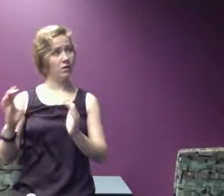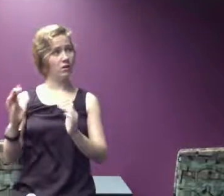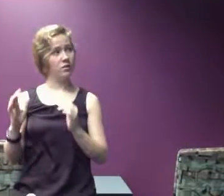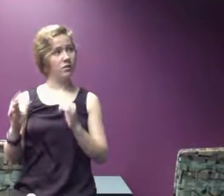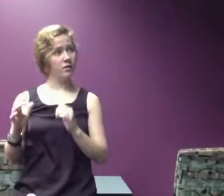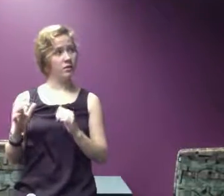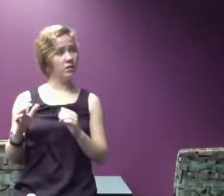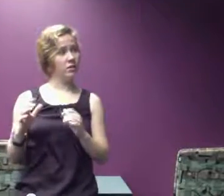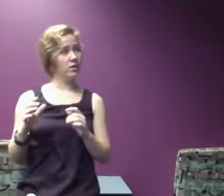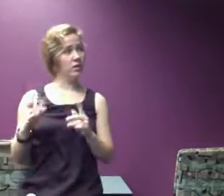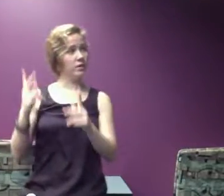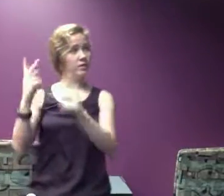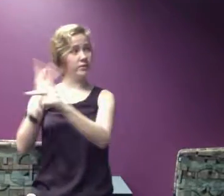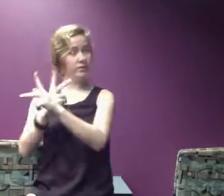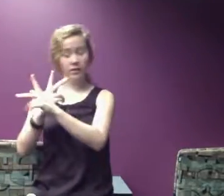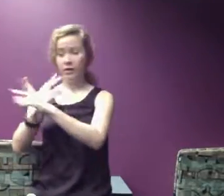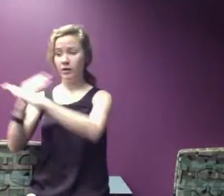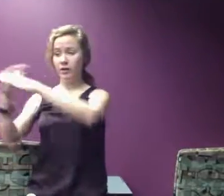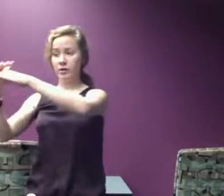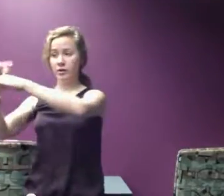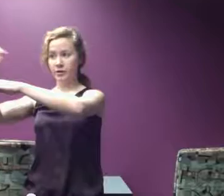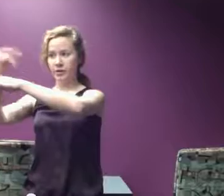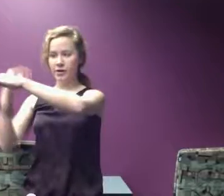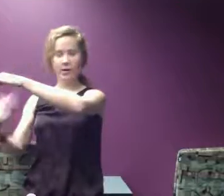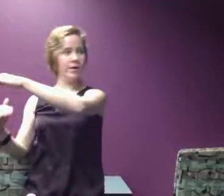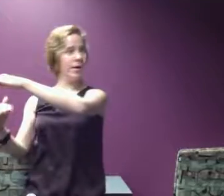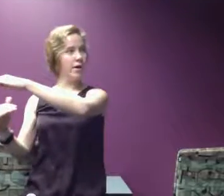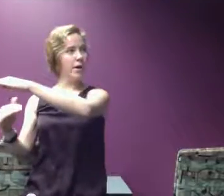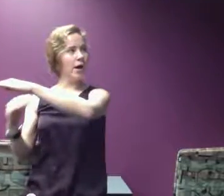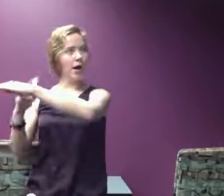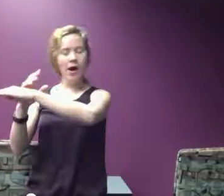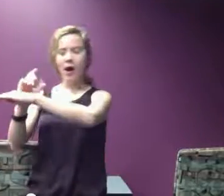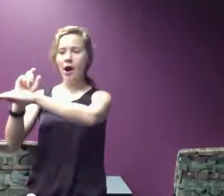plus 5 times x minus 8.